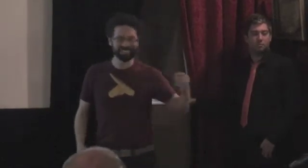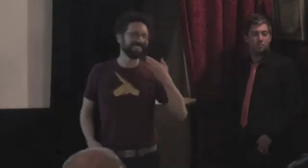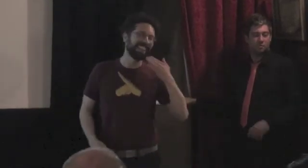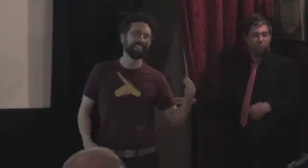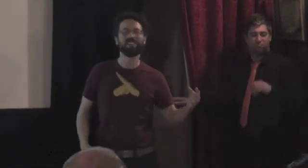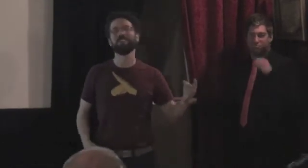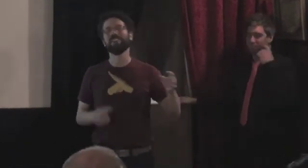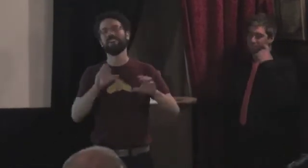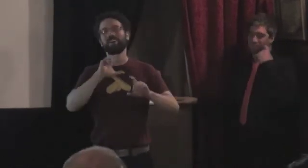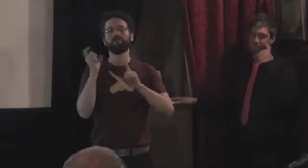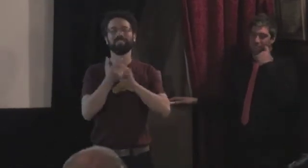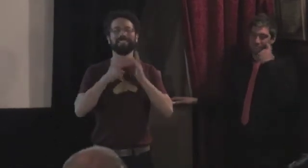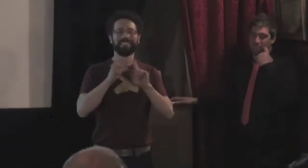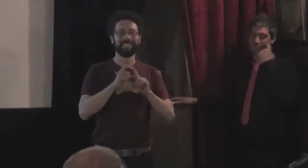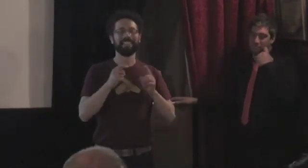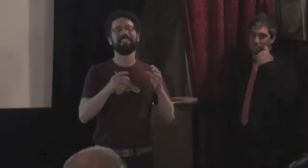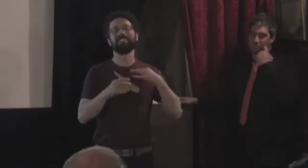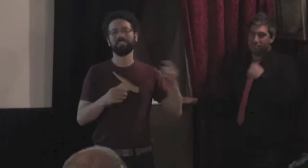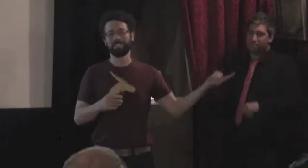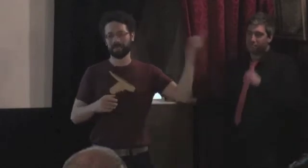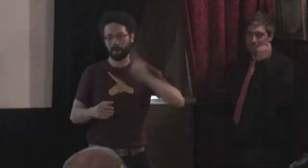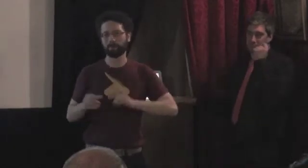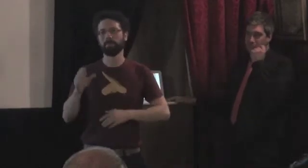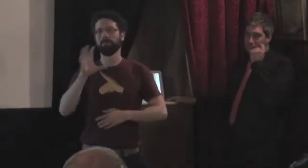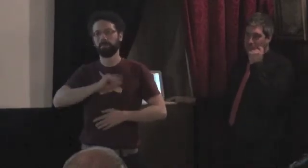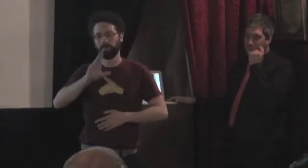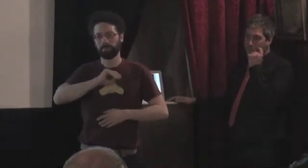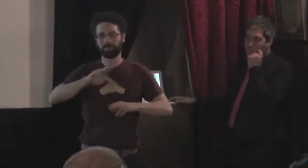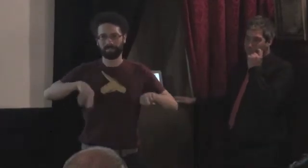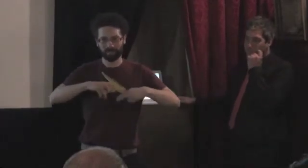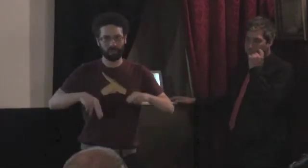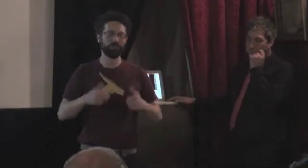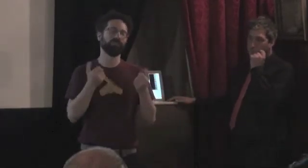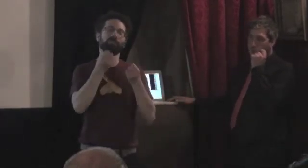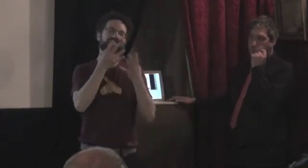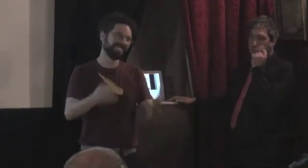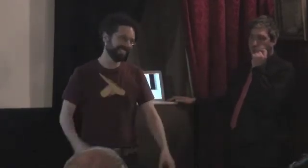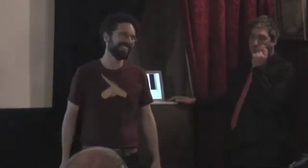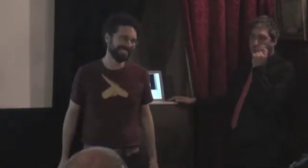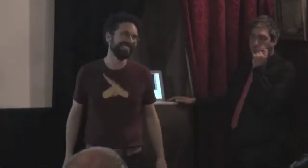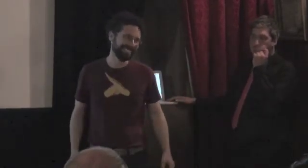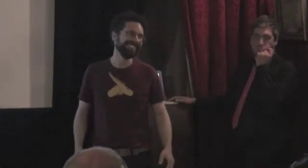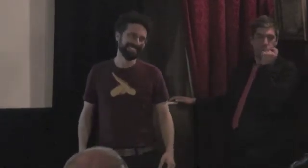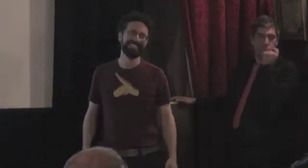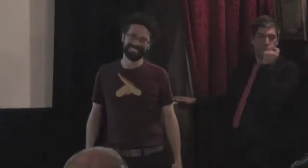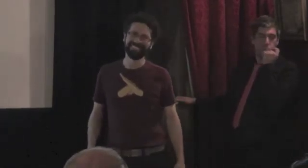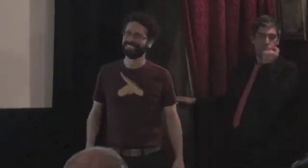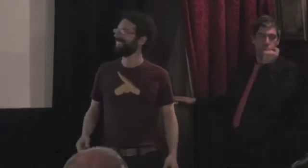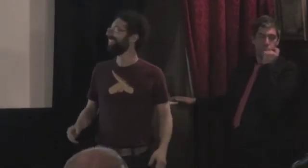Ian, thank you for volunteering for that. In fact, thank you to CommunicationID for volunteering to come and voicing over all our videos. It was a great